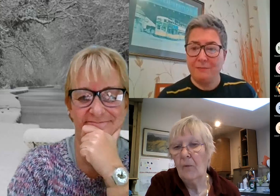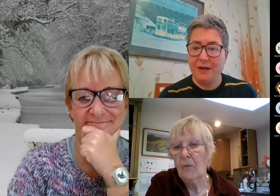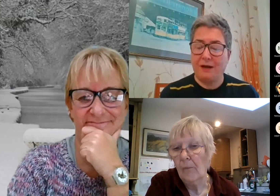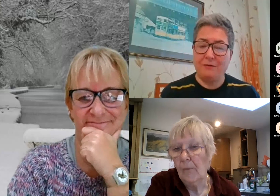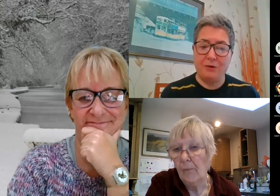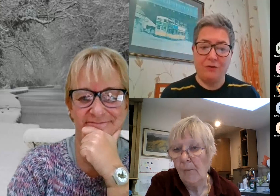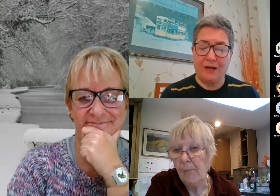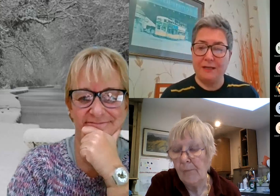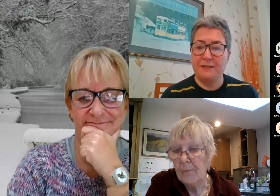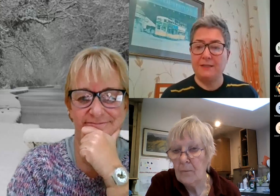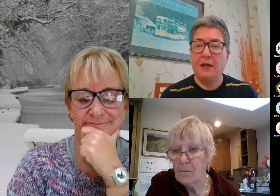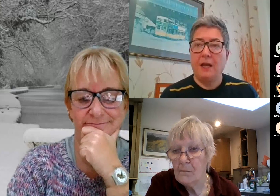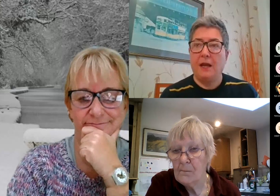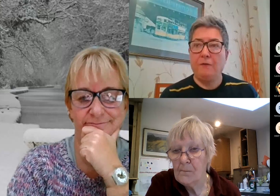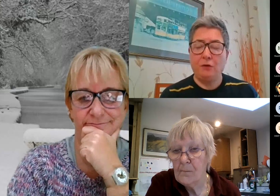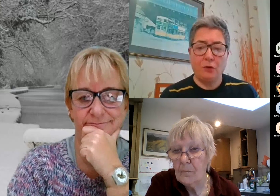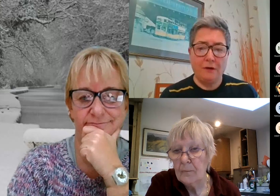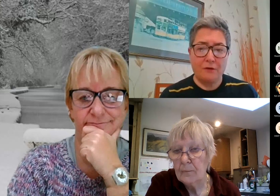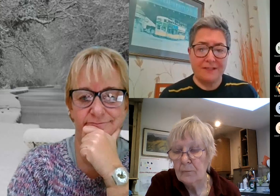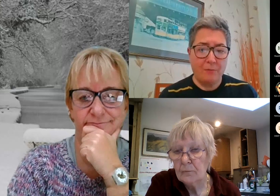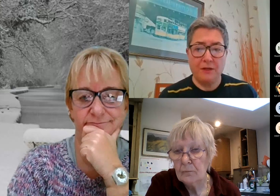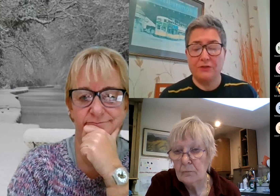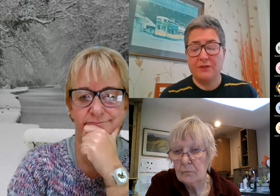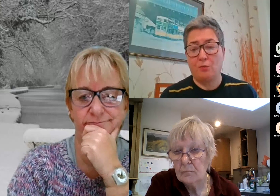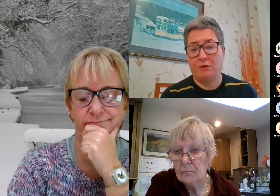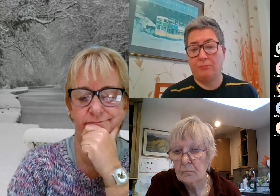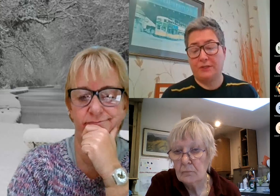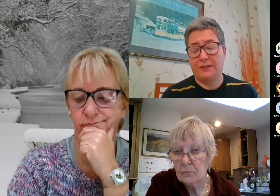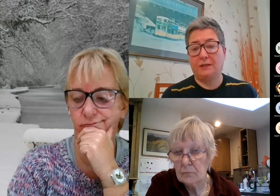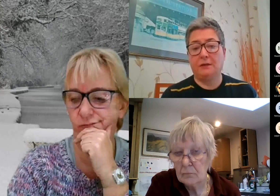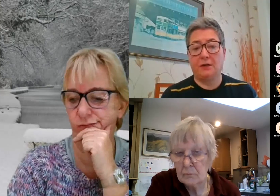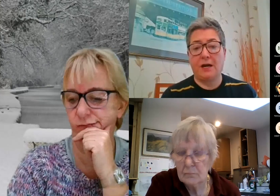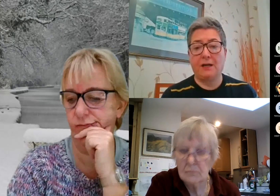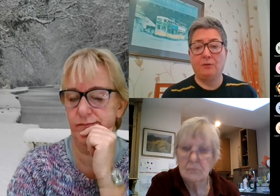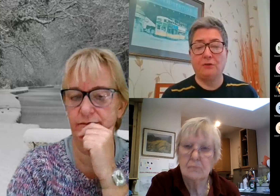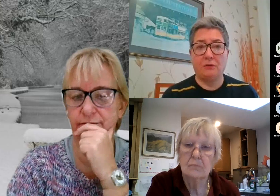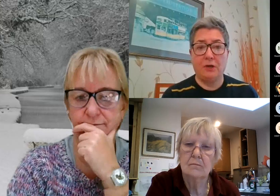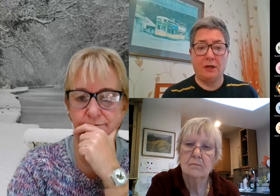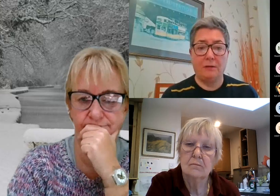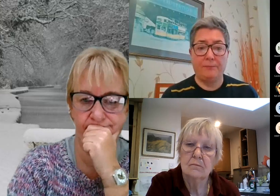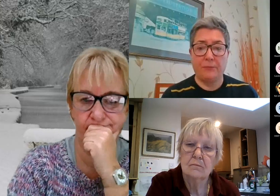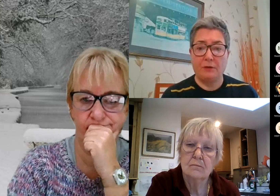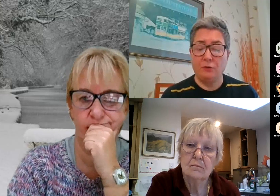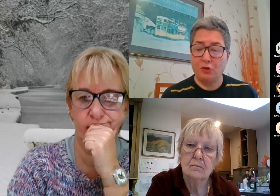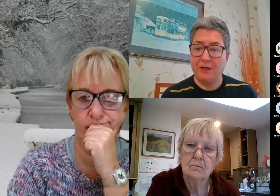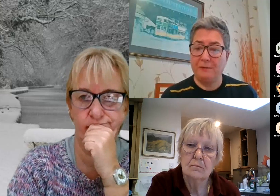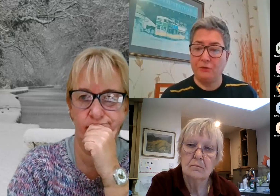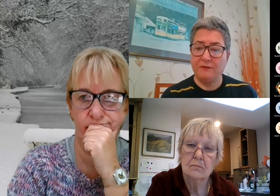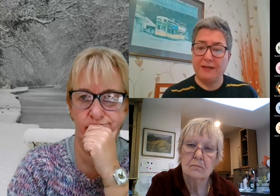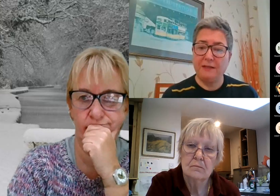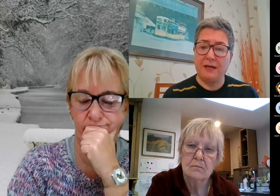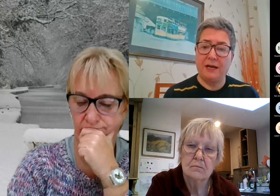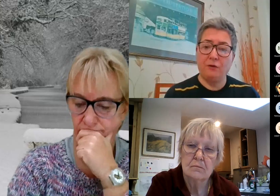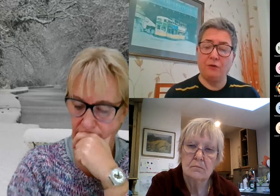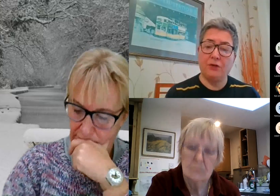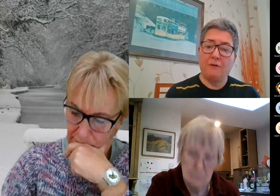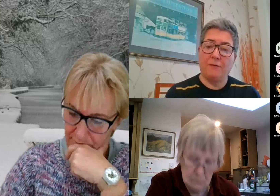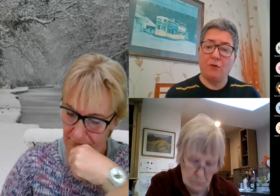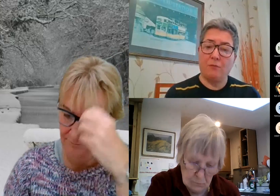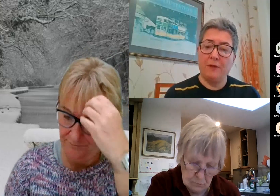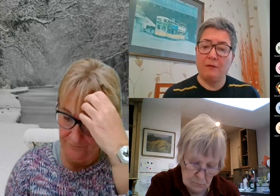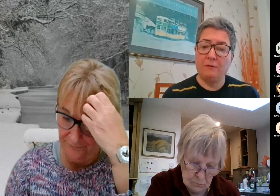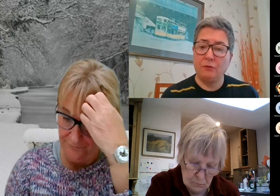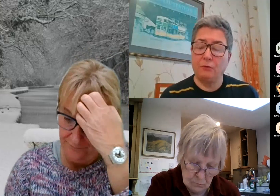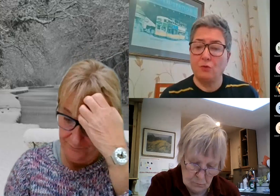don't underestimate how good that is. If you're looking for something or someone in particular, you should be able to find that